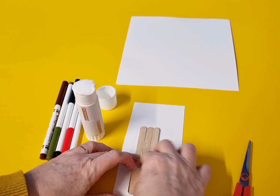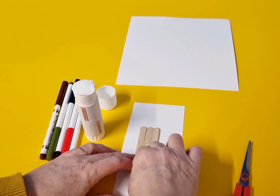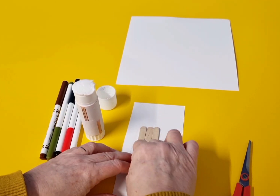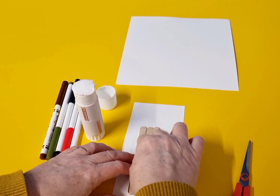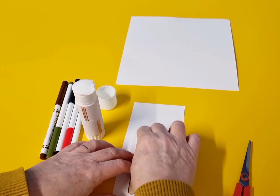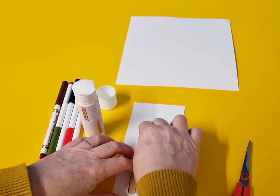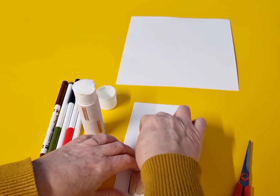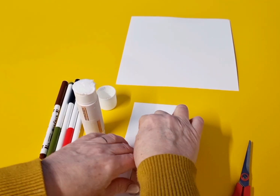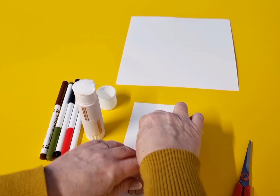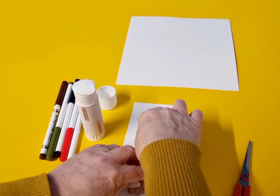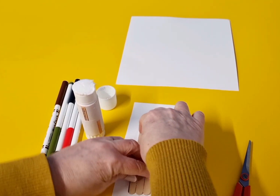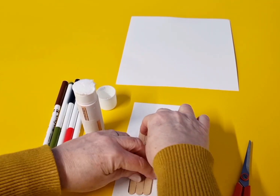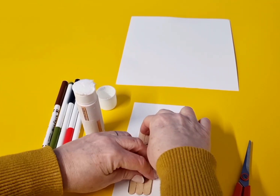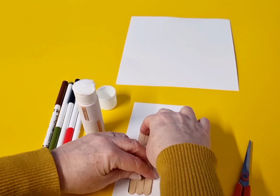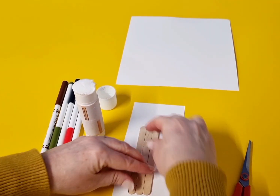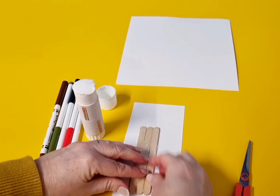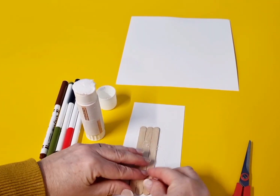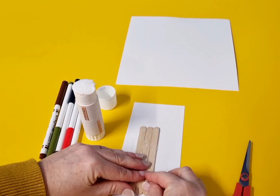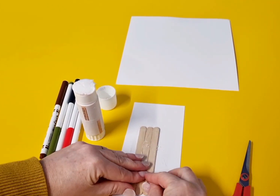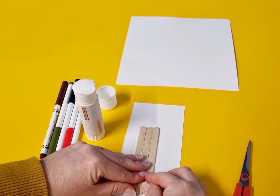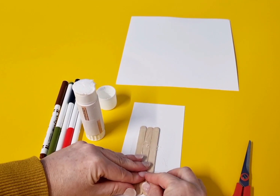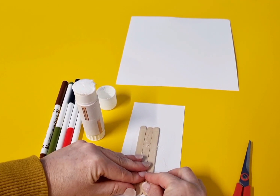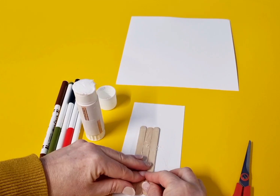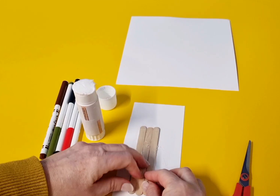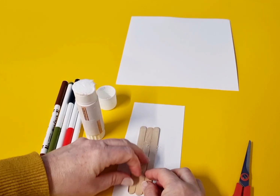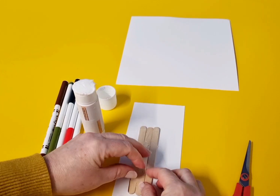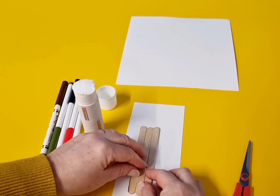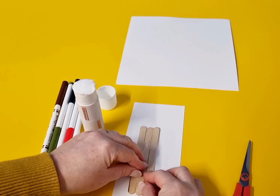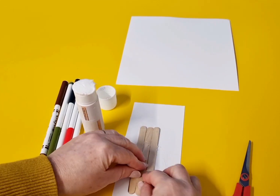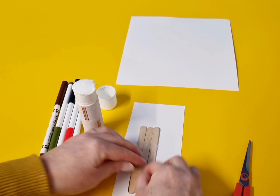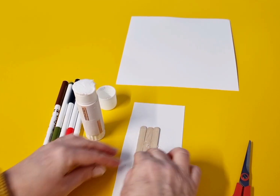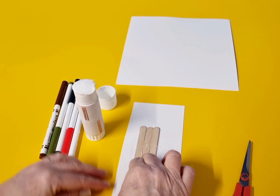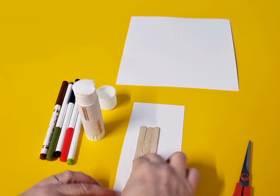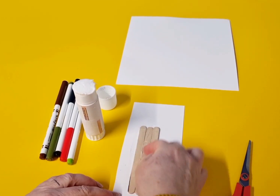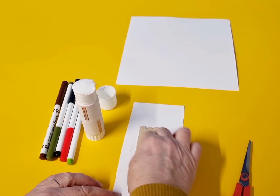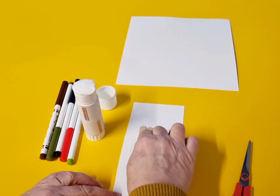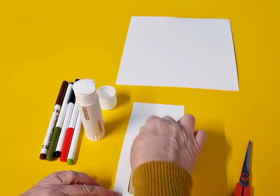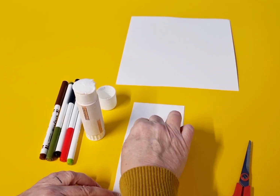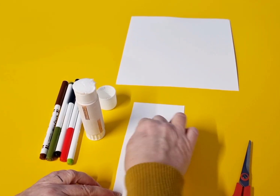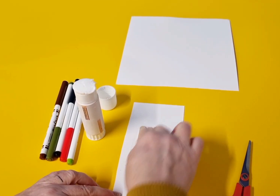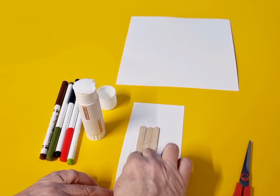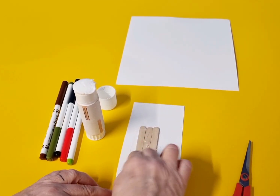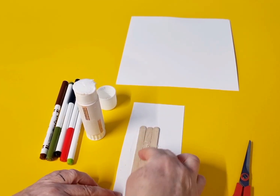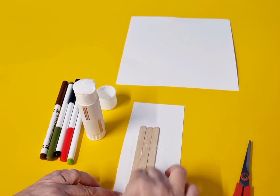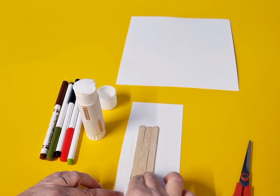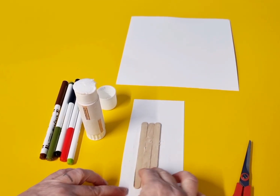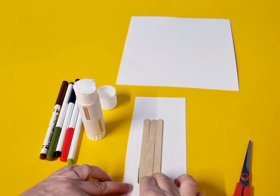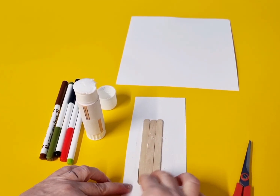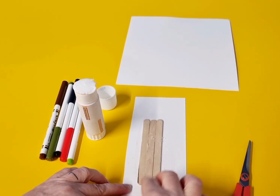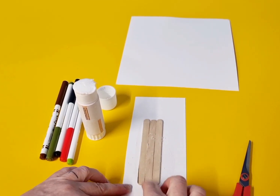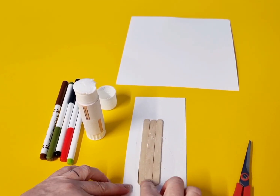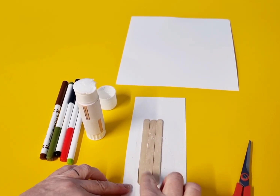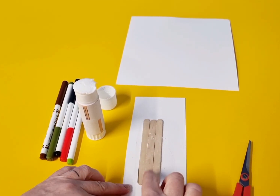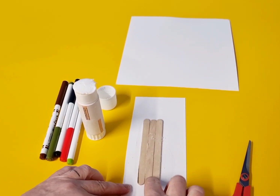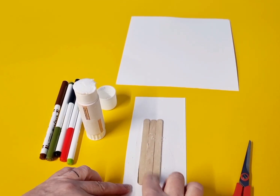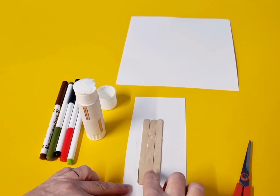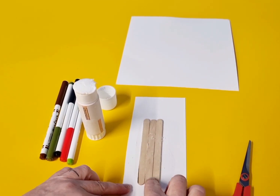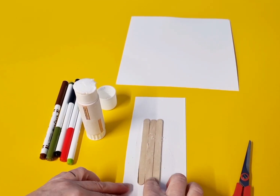dry because we can't cut it out just yet whilst it's still wet. It would be a little bit too wobbly. So we're going to put that to one